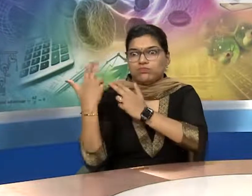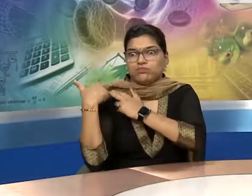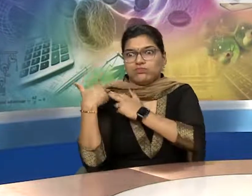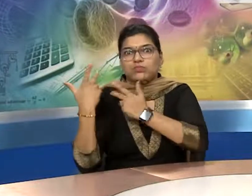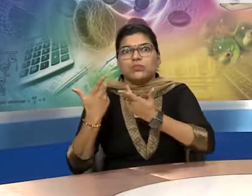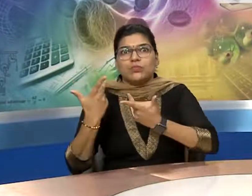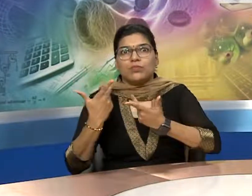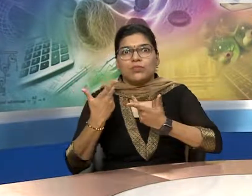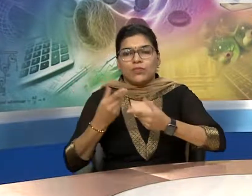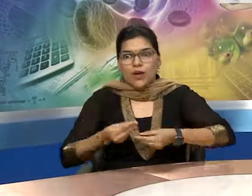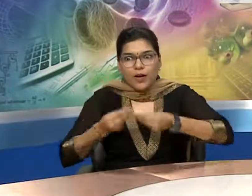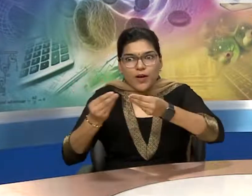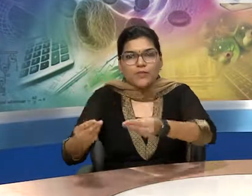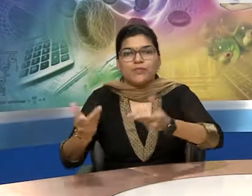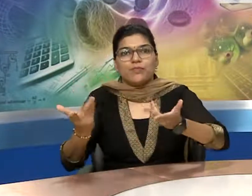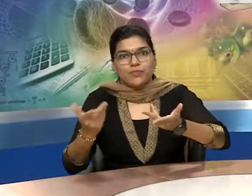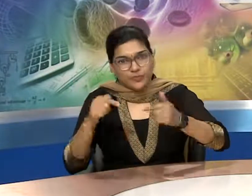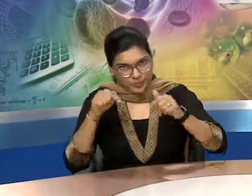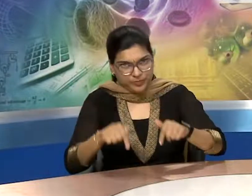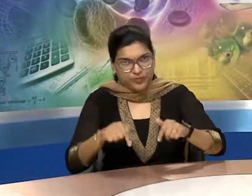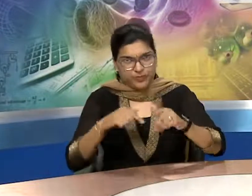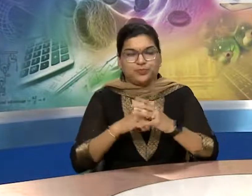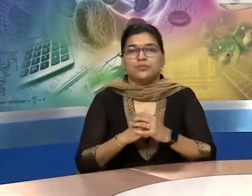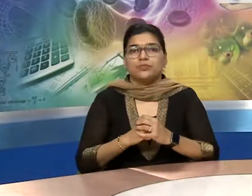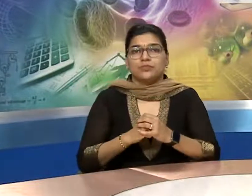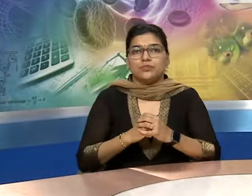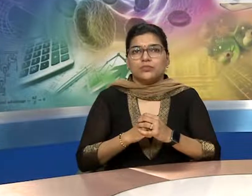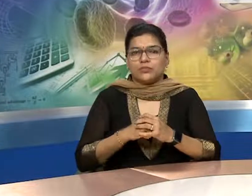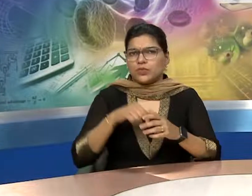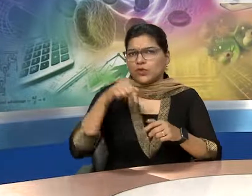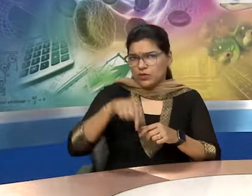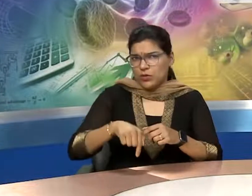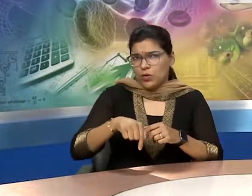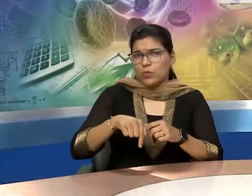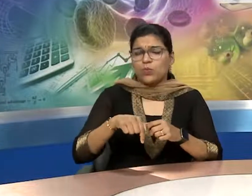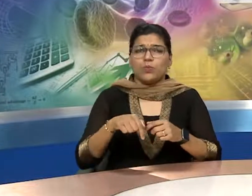Concept and Role in Society.